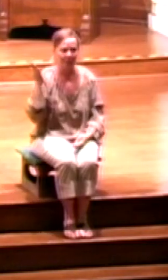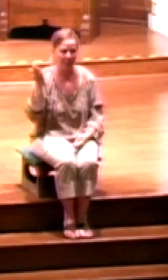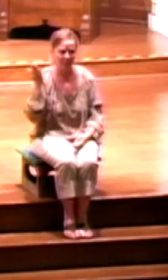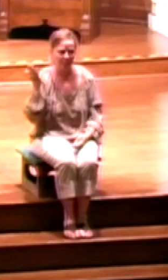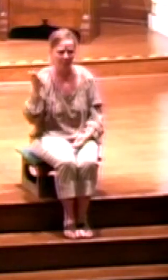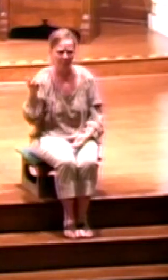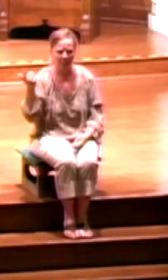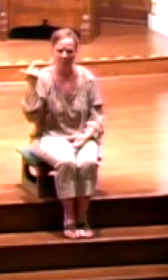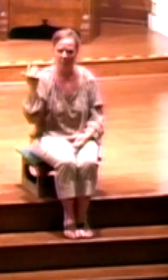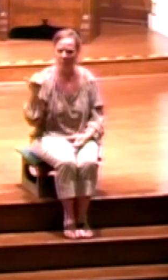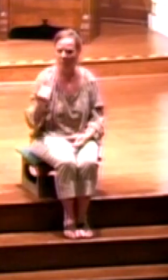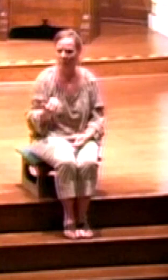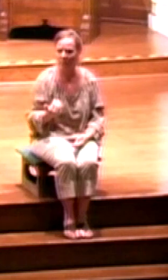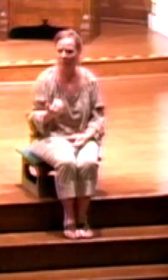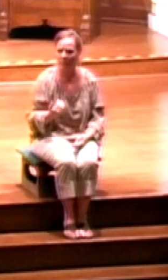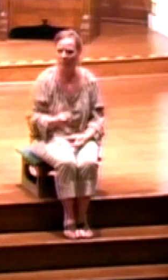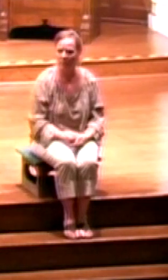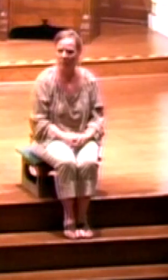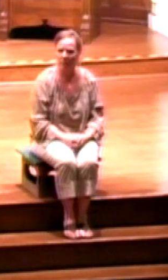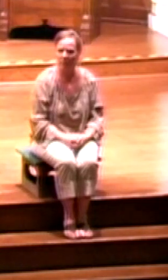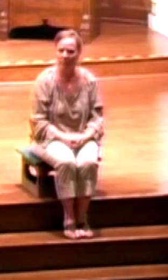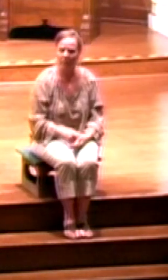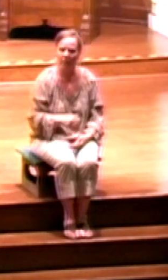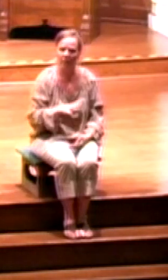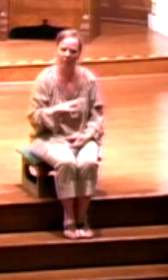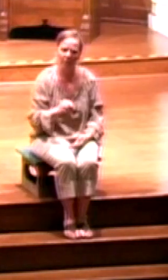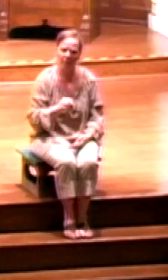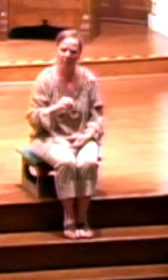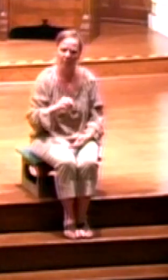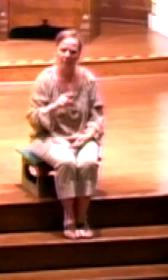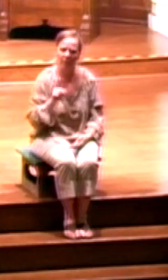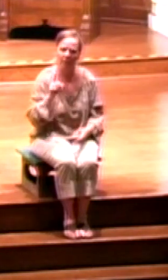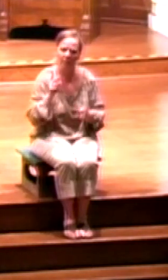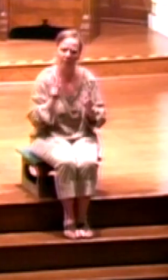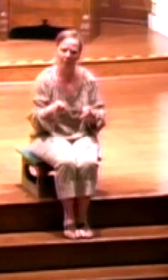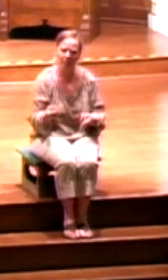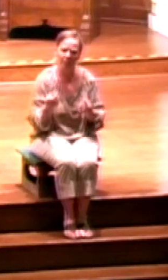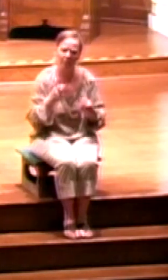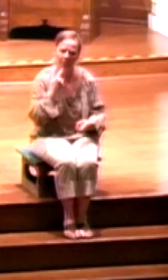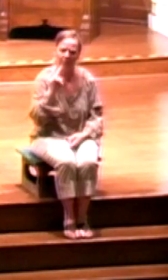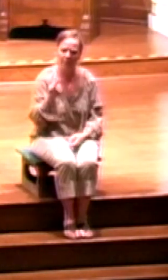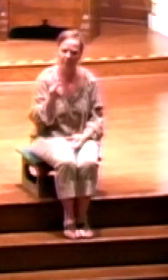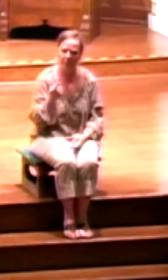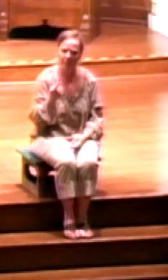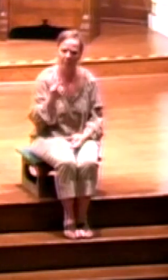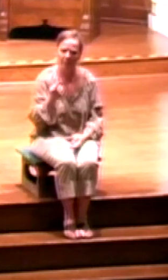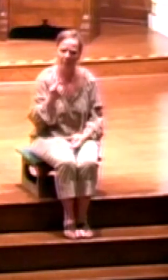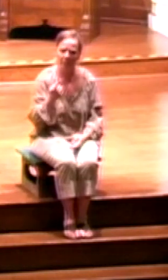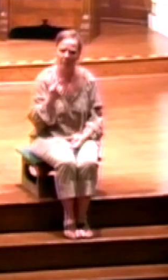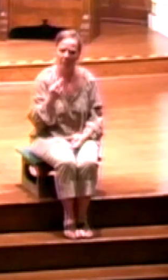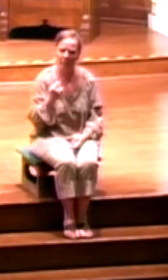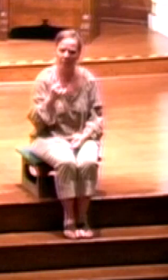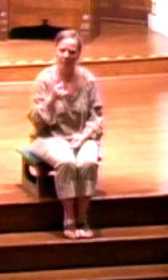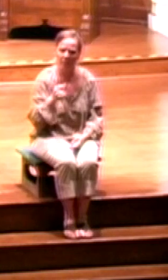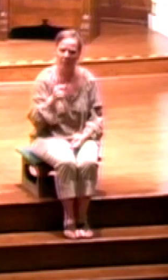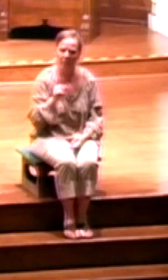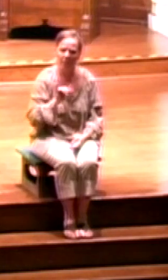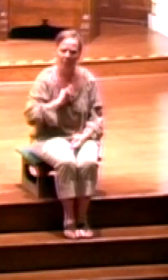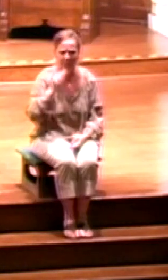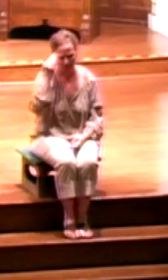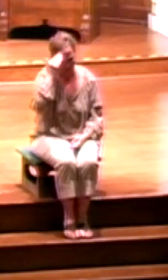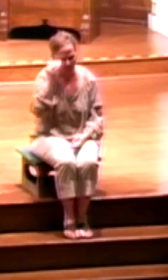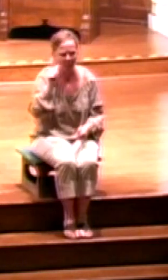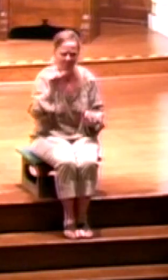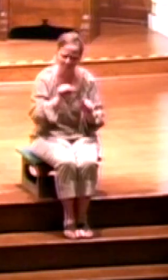an ex-member of mine, came up to me at the funeral home and said, "You know, I'm convicted of my own sin. Each and every day I know I'm a